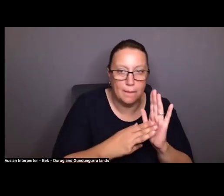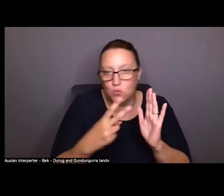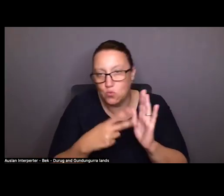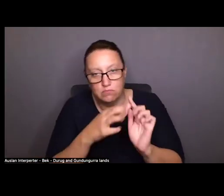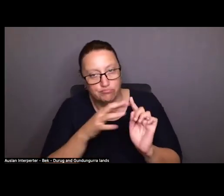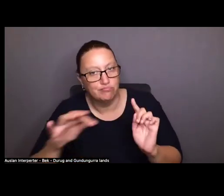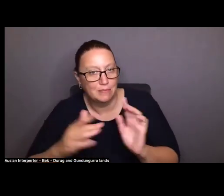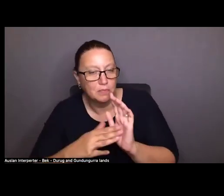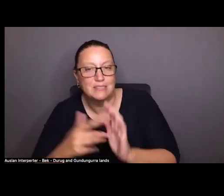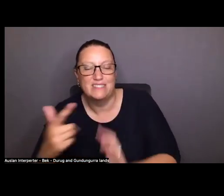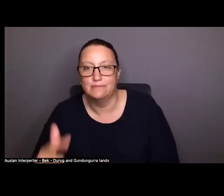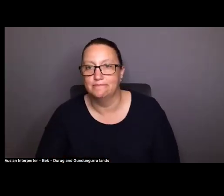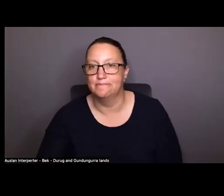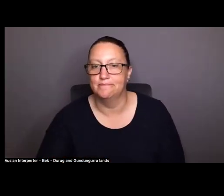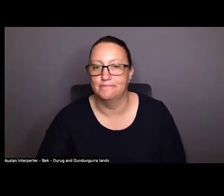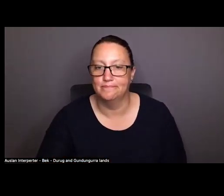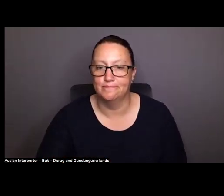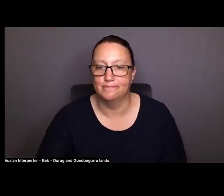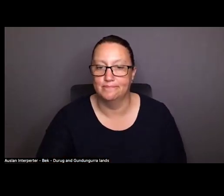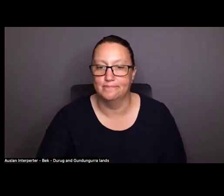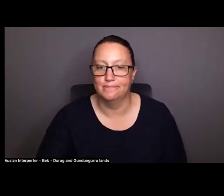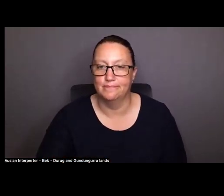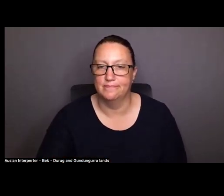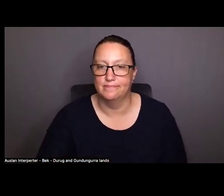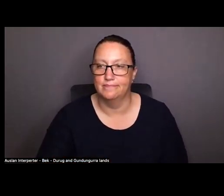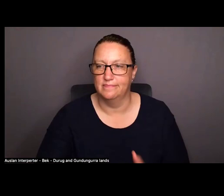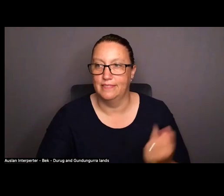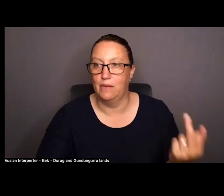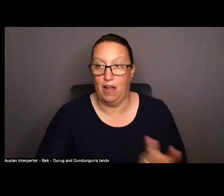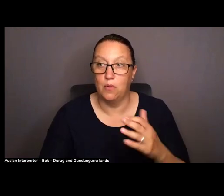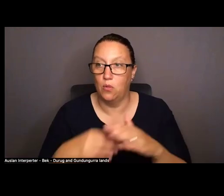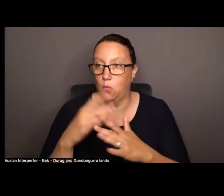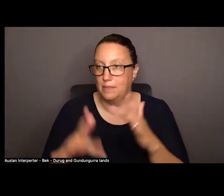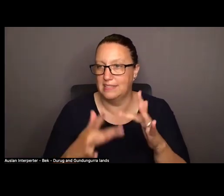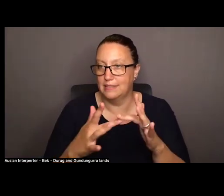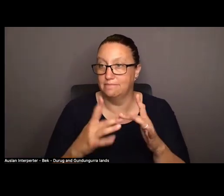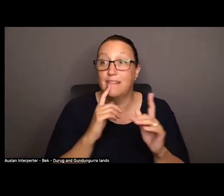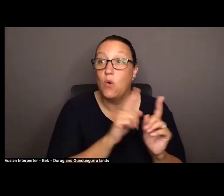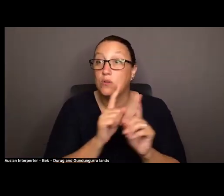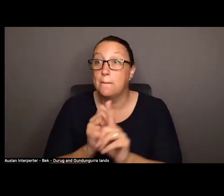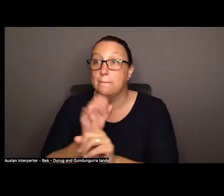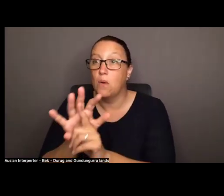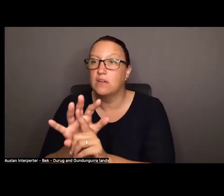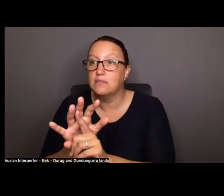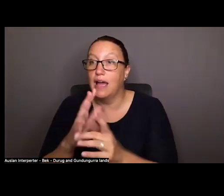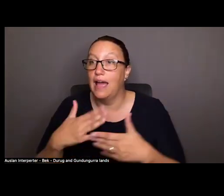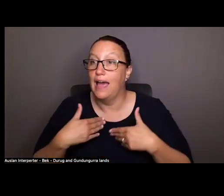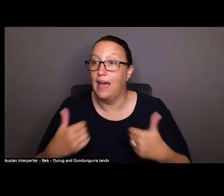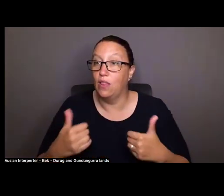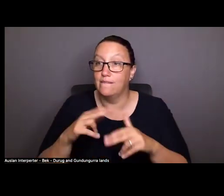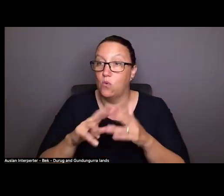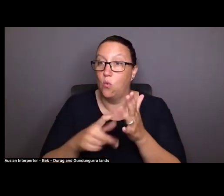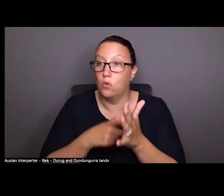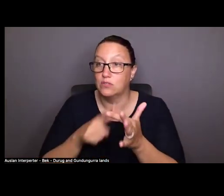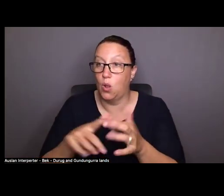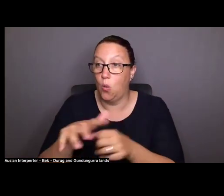there's instructions available on our website that I can circulate as well. I've also put the link to the Health Force locator in the